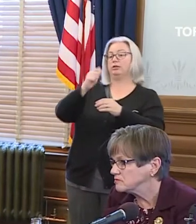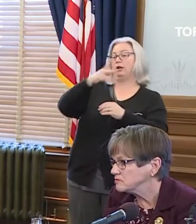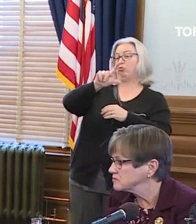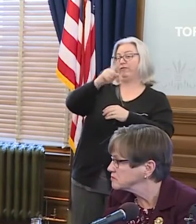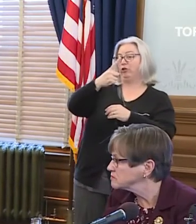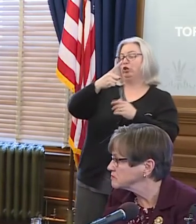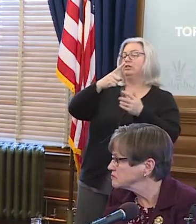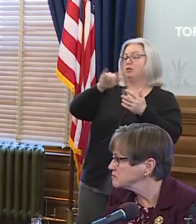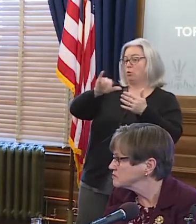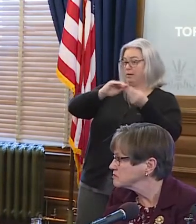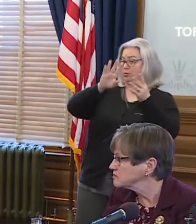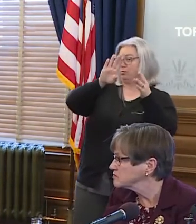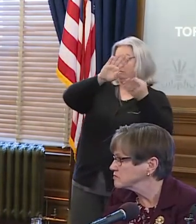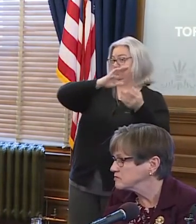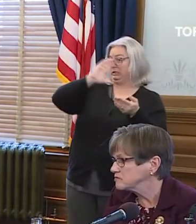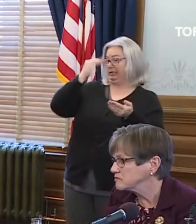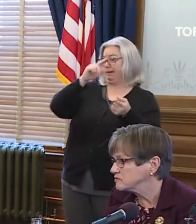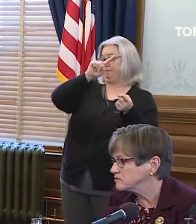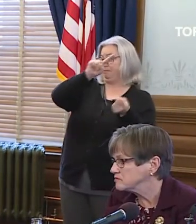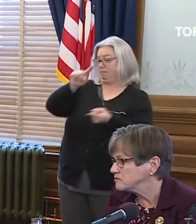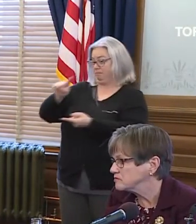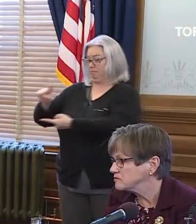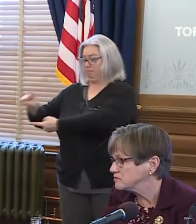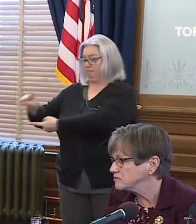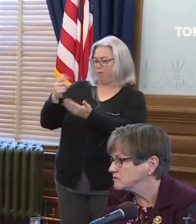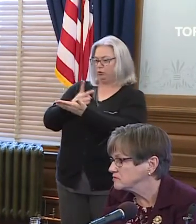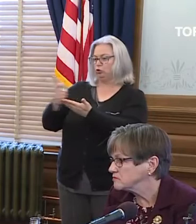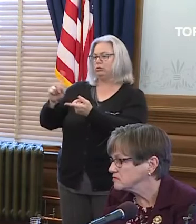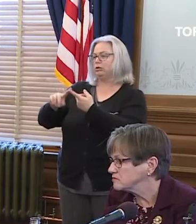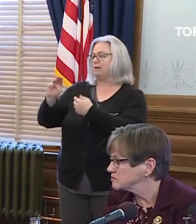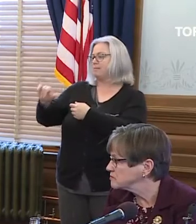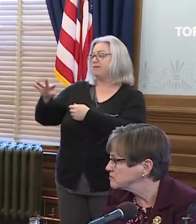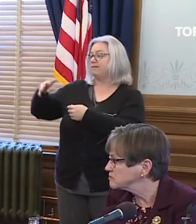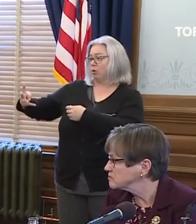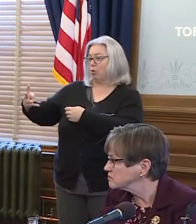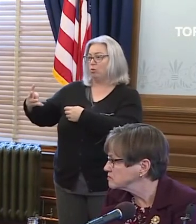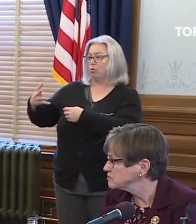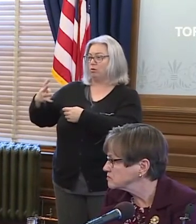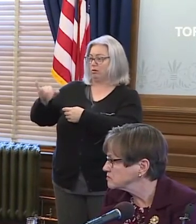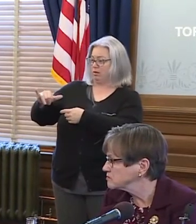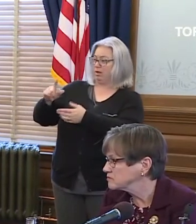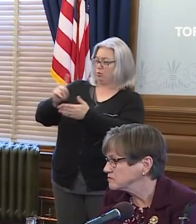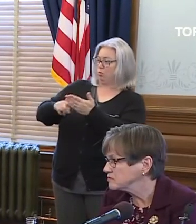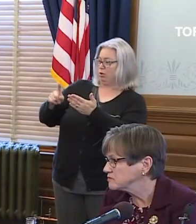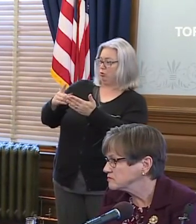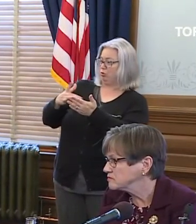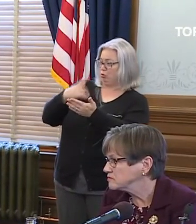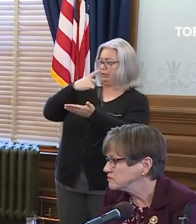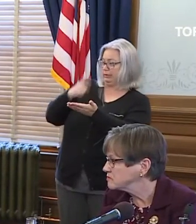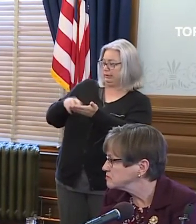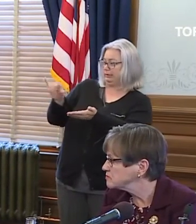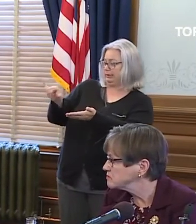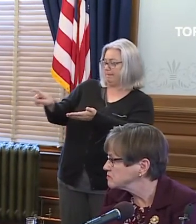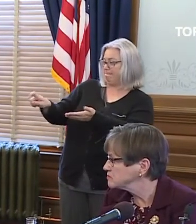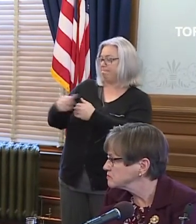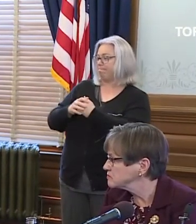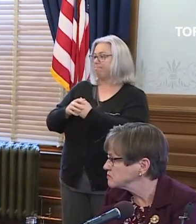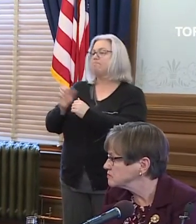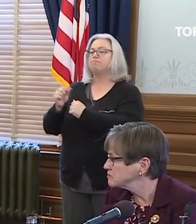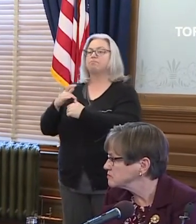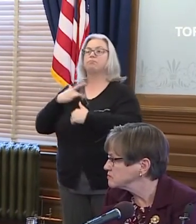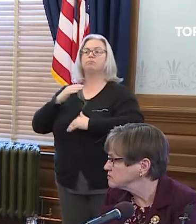the peak you guys are looking at is? And that would be almost 2 weeks until. Is that kind of what you guys see? Yeah, I think I can